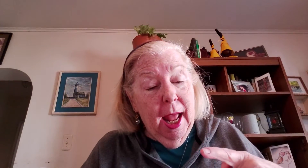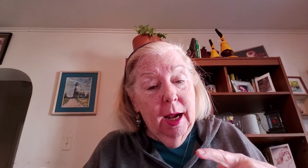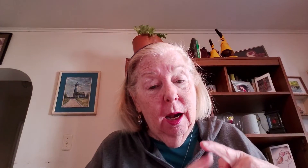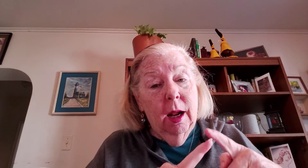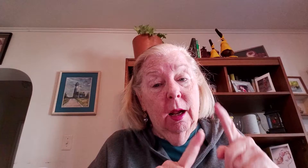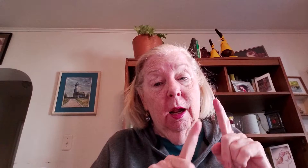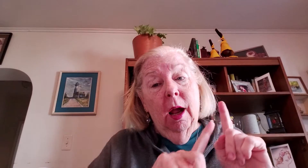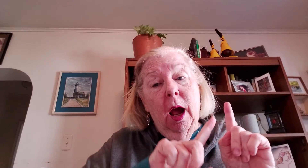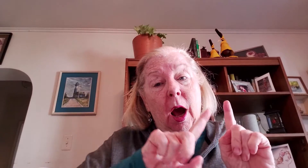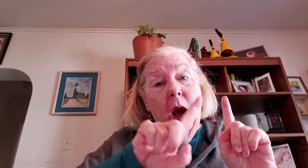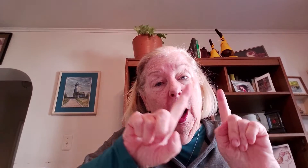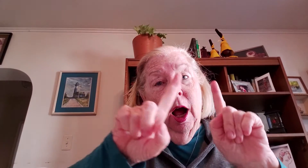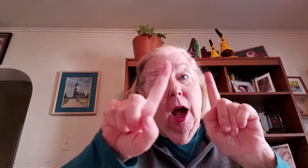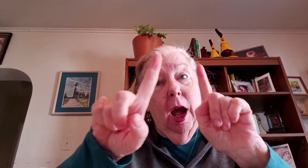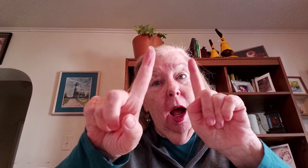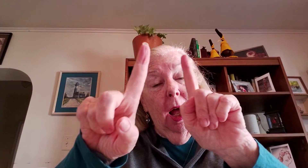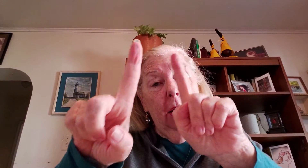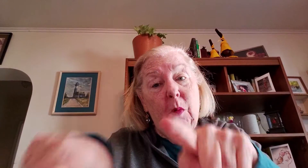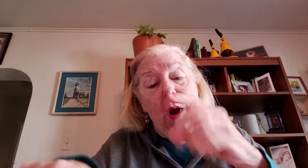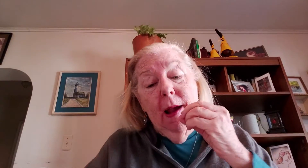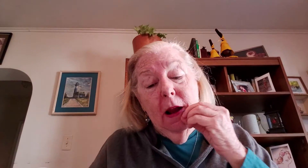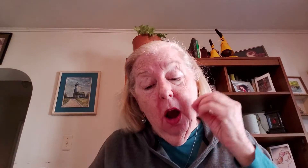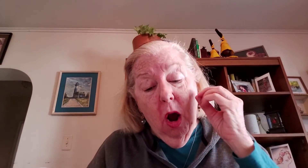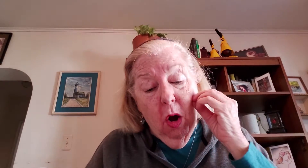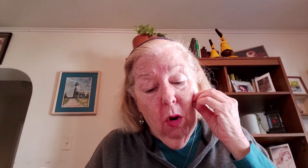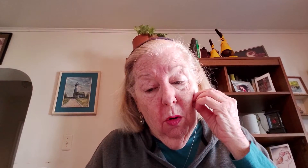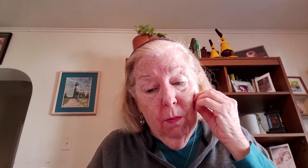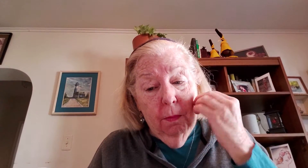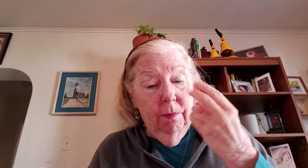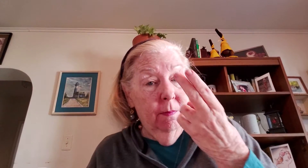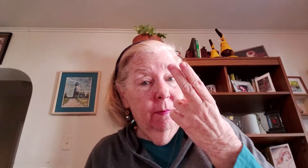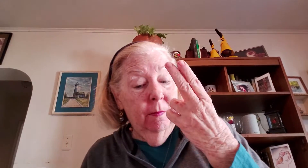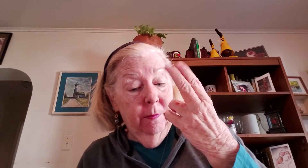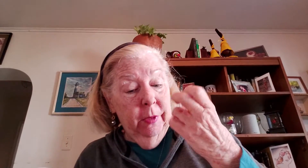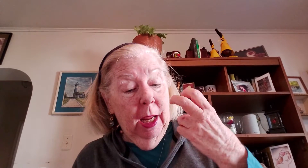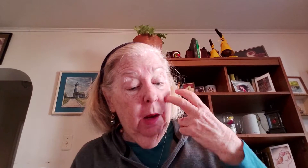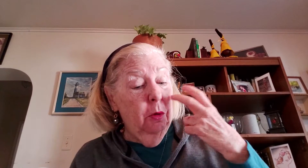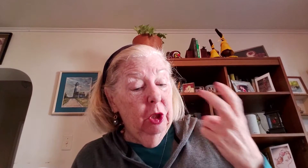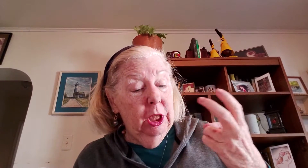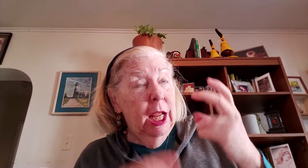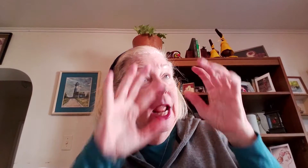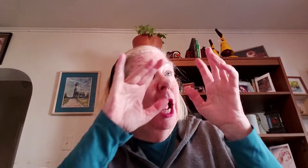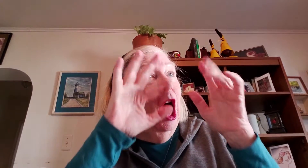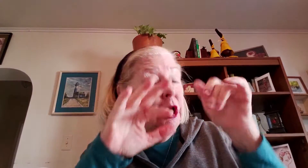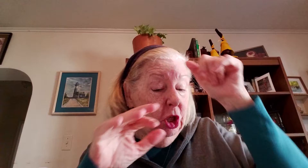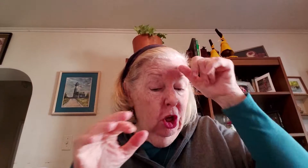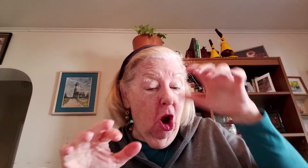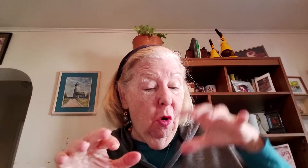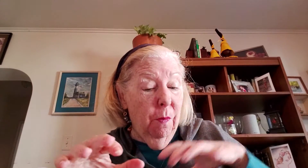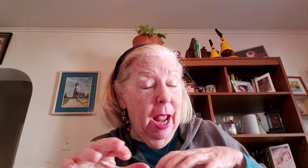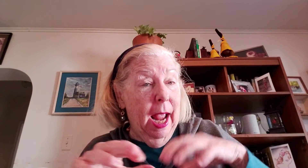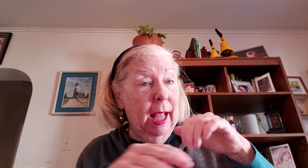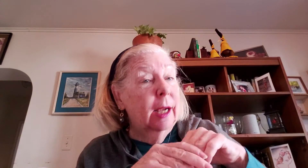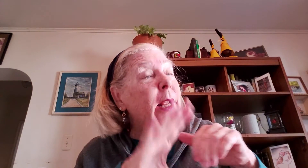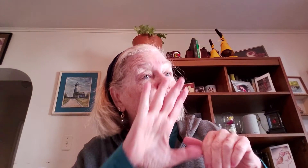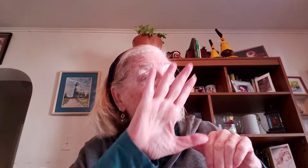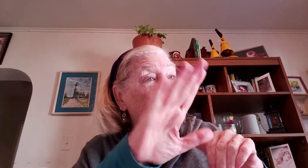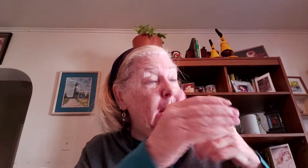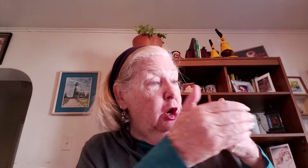Then on the way home, he will see a snowman in